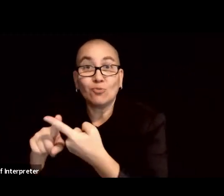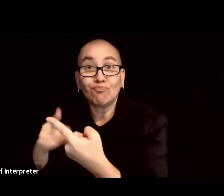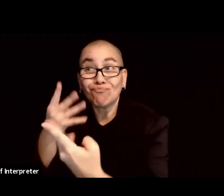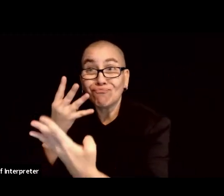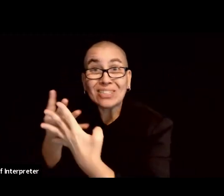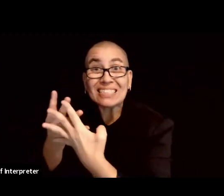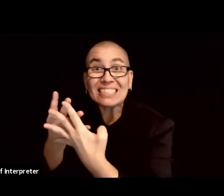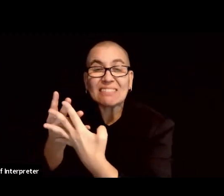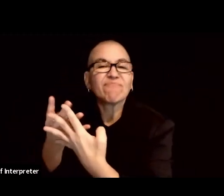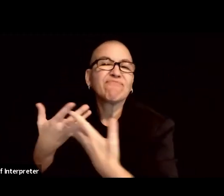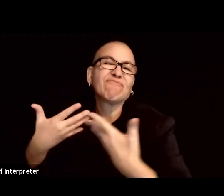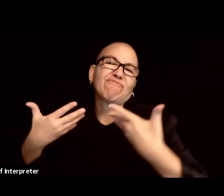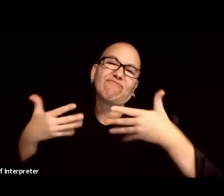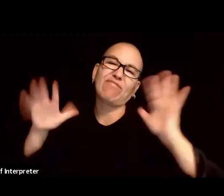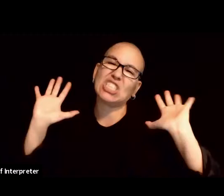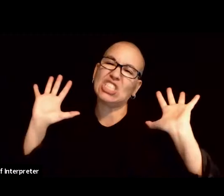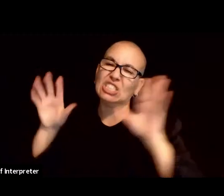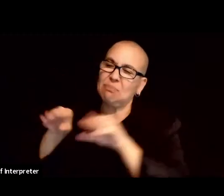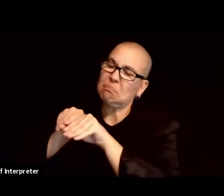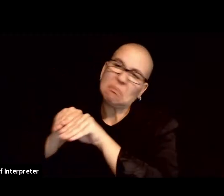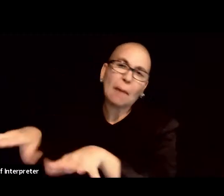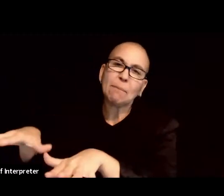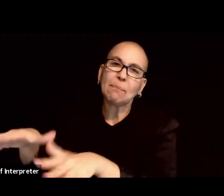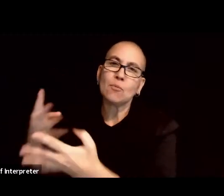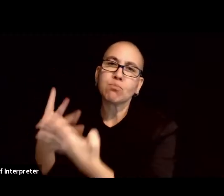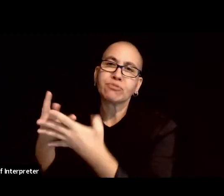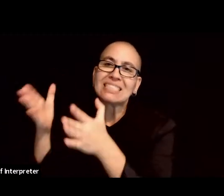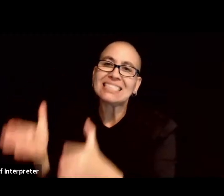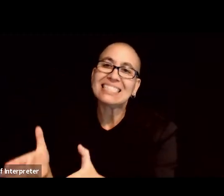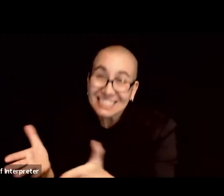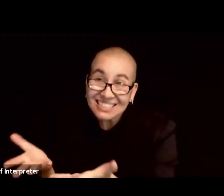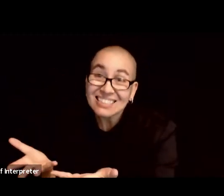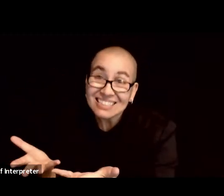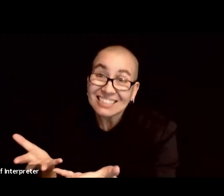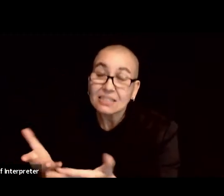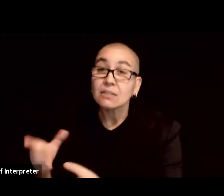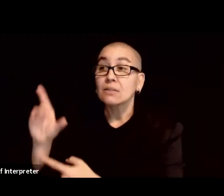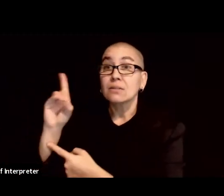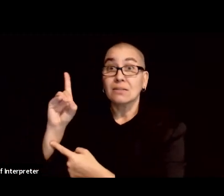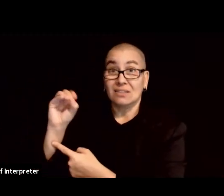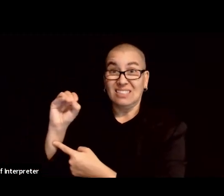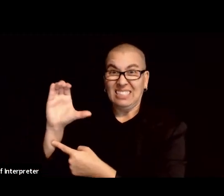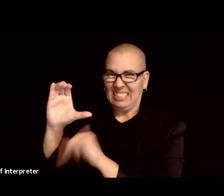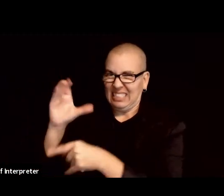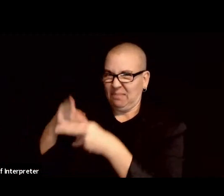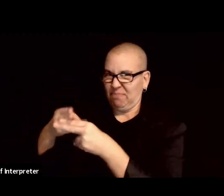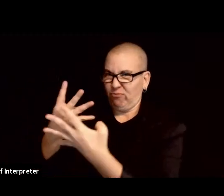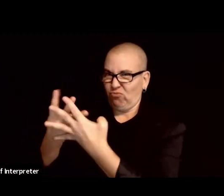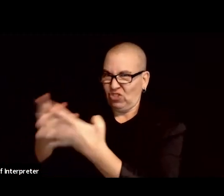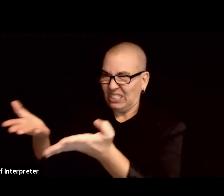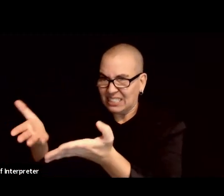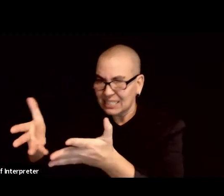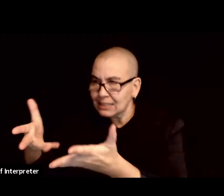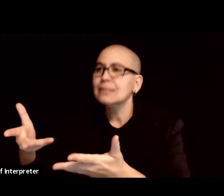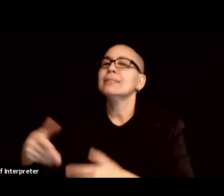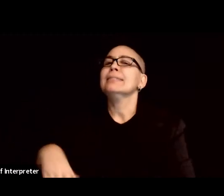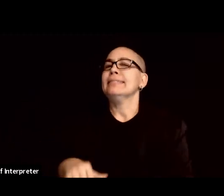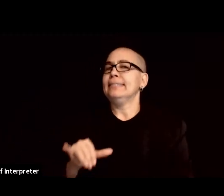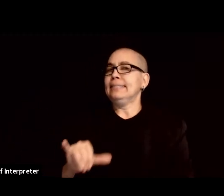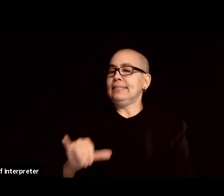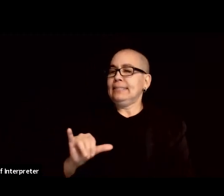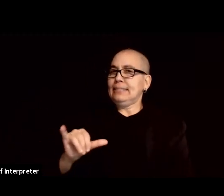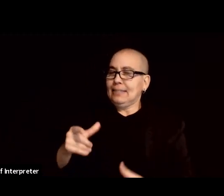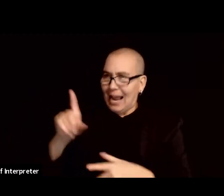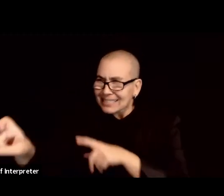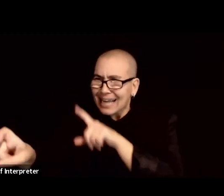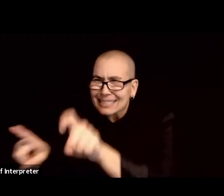ongoing point prevalence surveys. And what that is they will continue to do point in